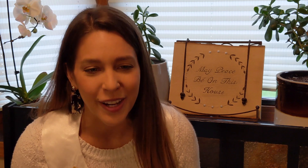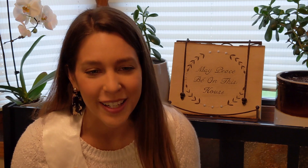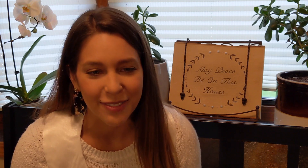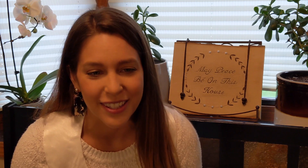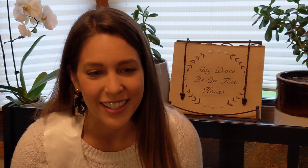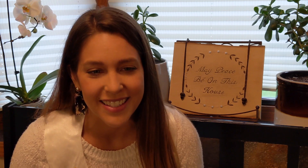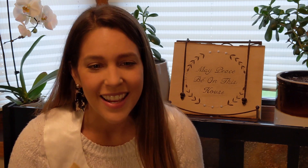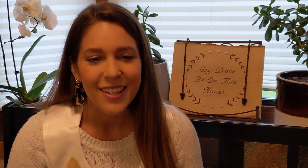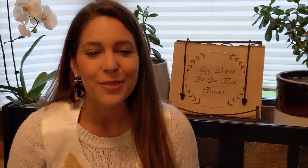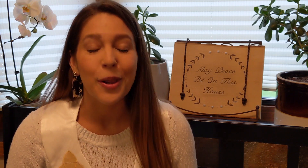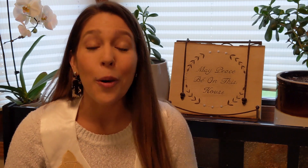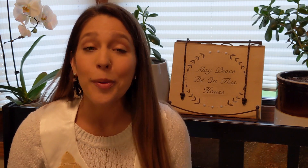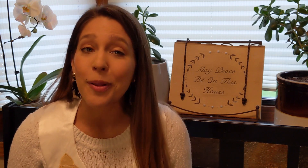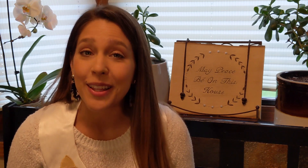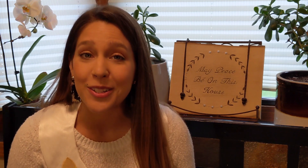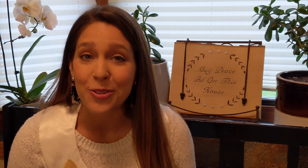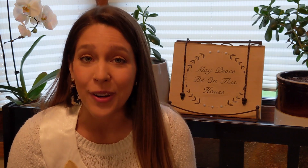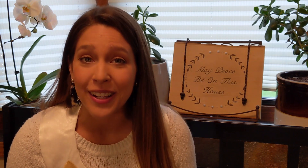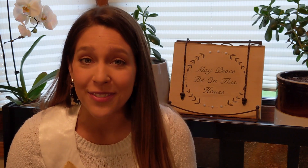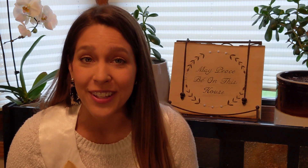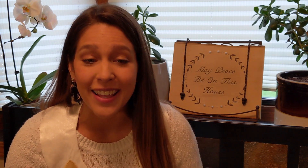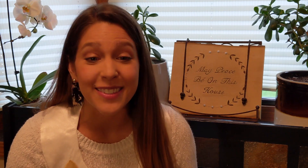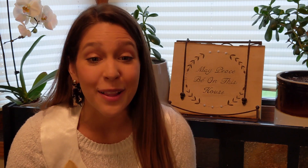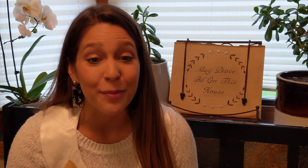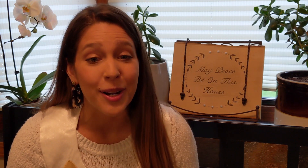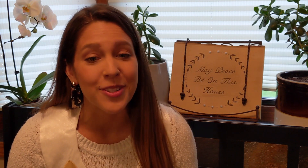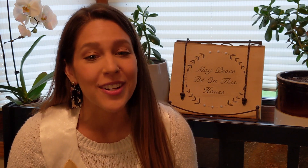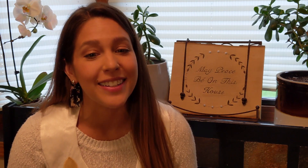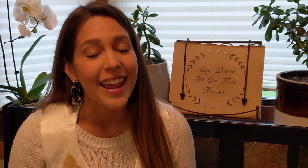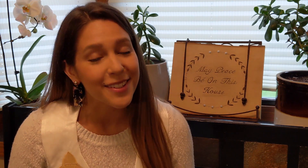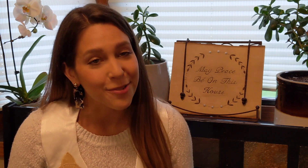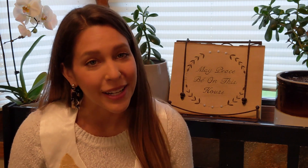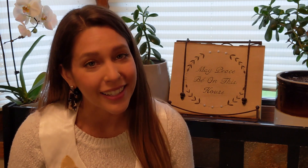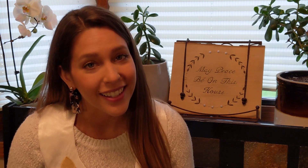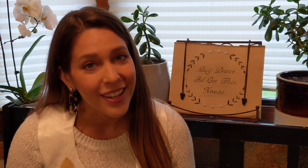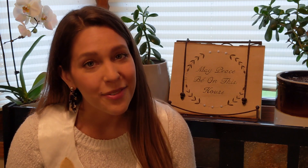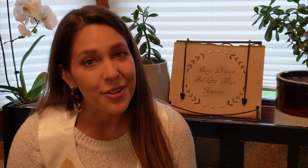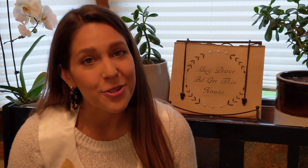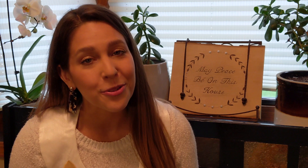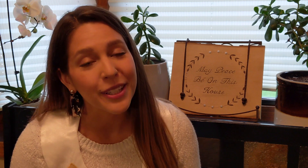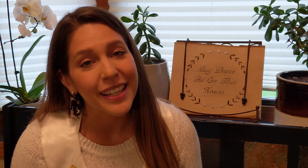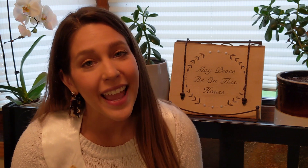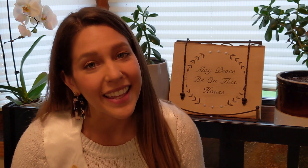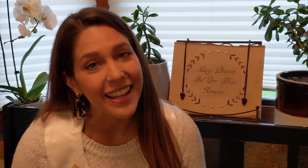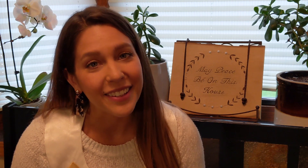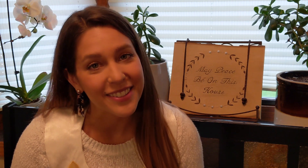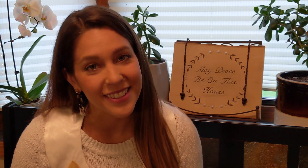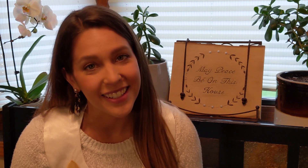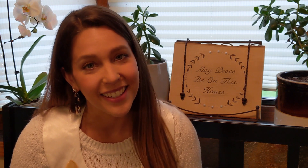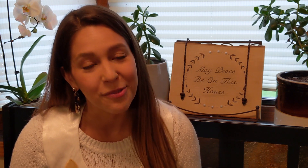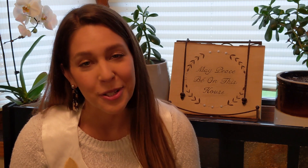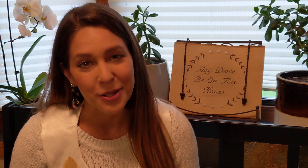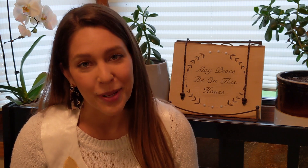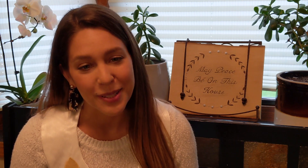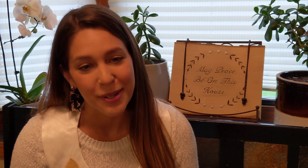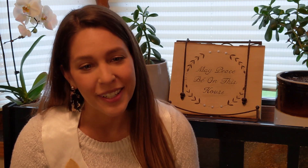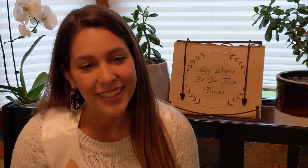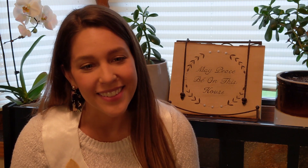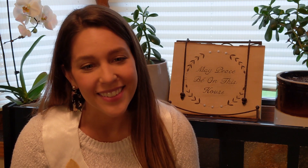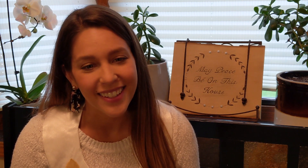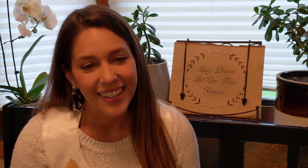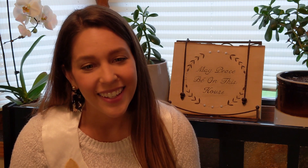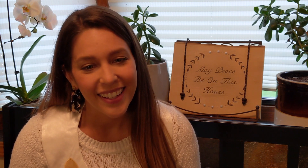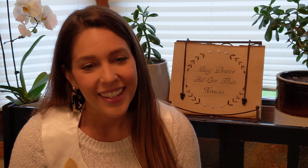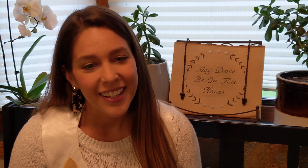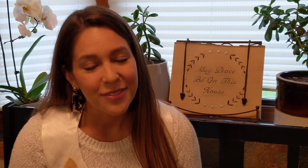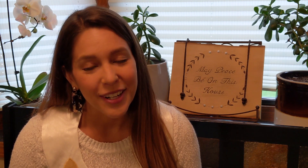gotten creative with it. So we hope you plan to join us for that celebration next week for a truly NLC worship